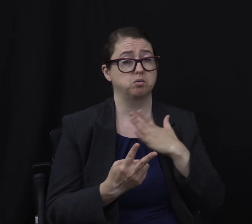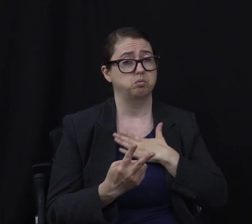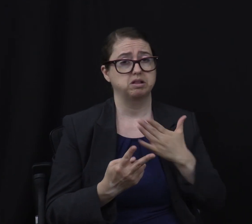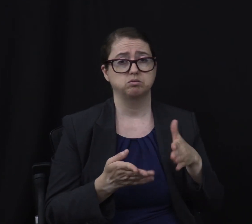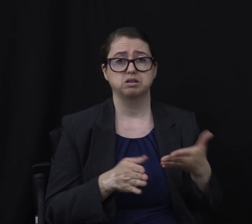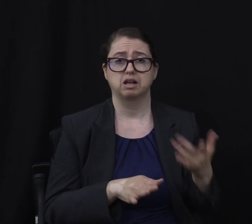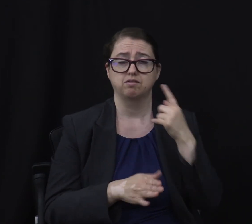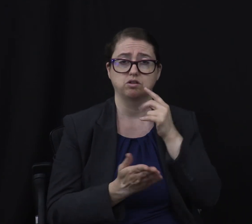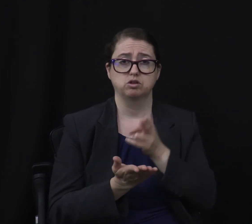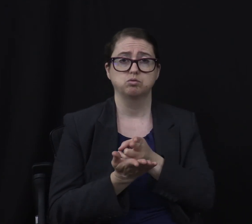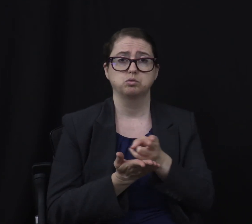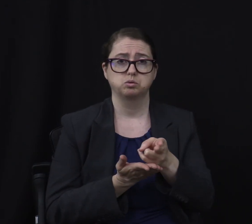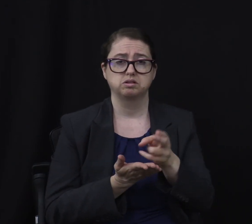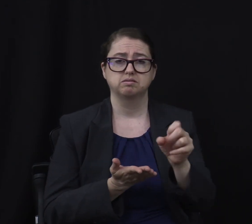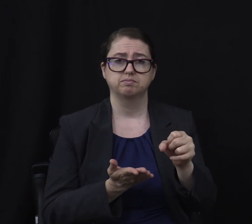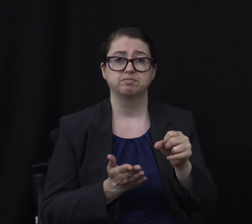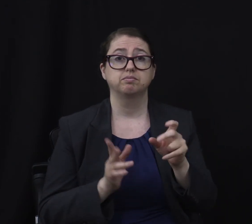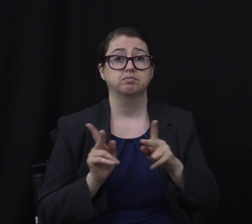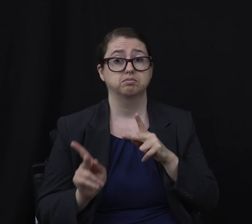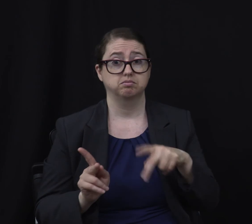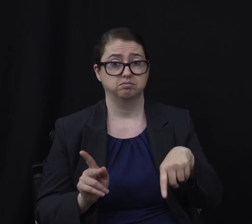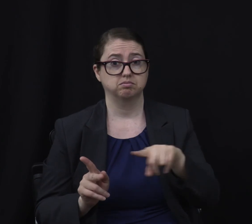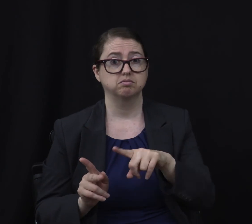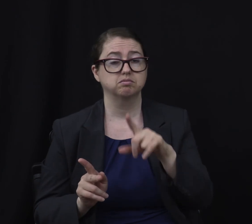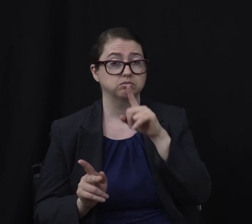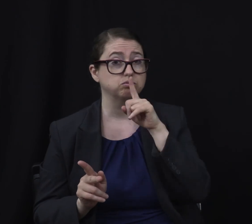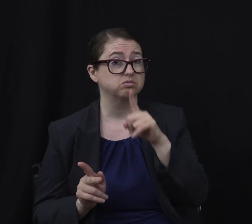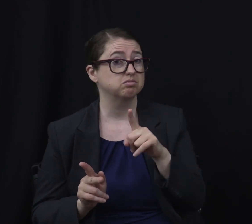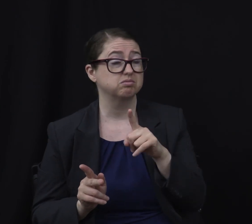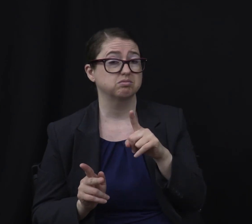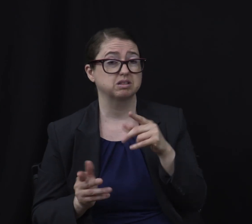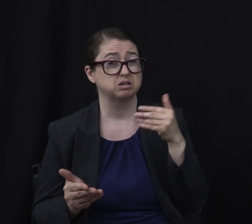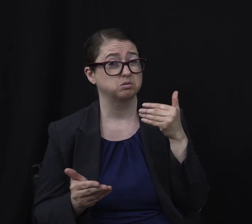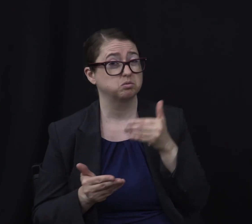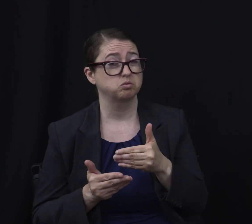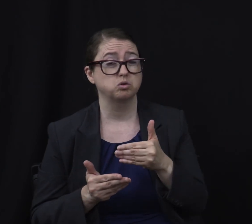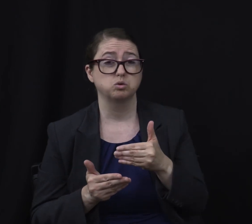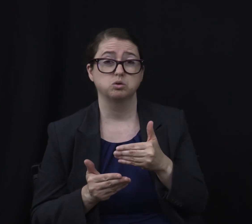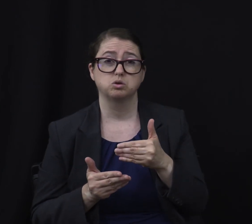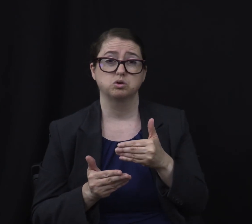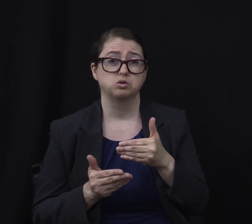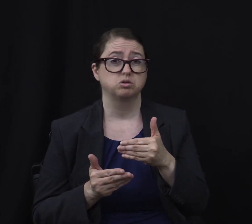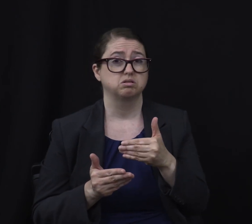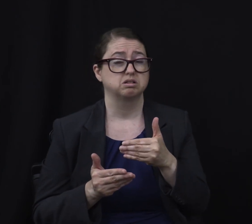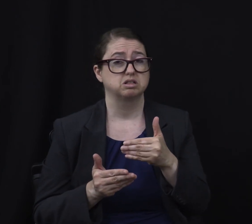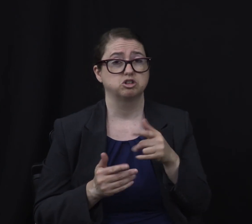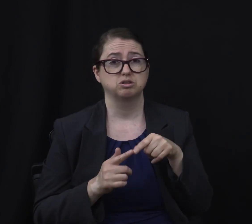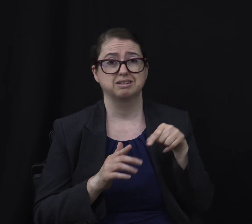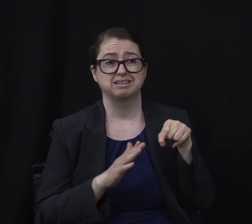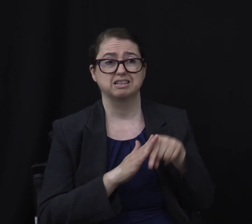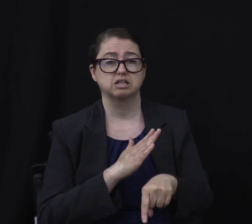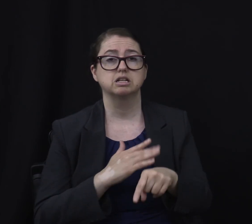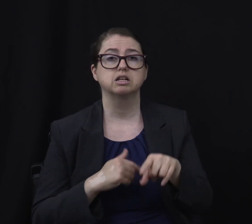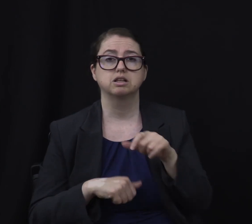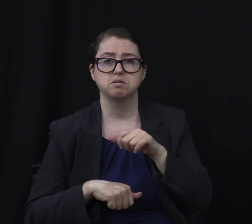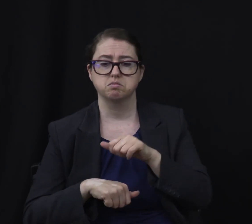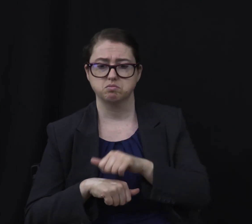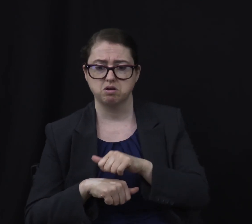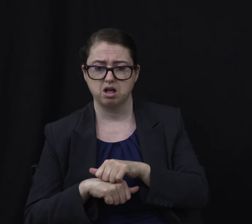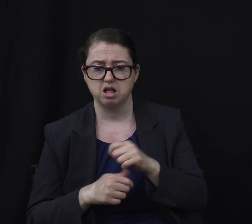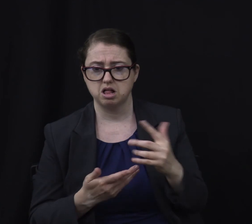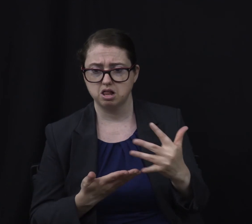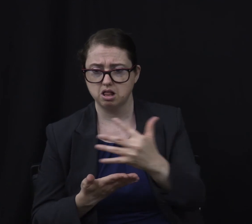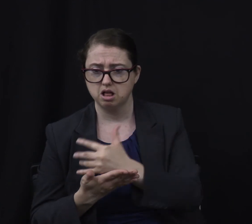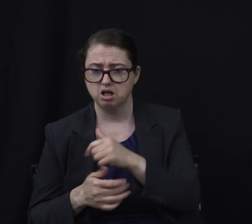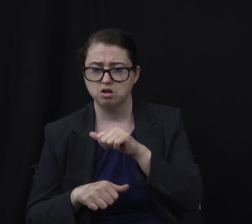And the people were almost willing to do it. They had gathered stones together to quieten the voice, because this is what happens. When you